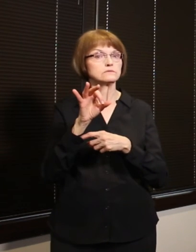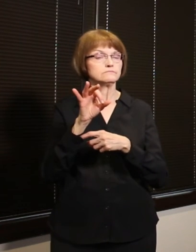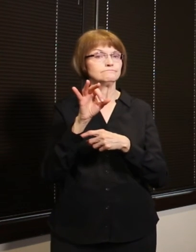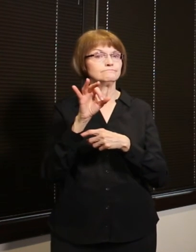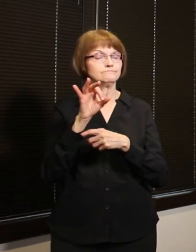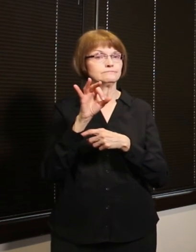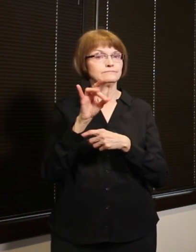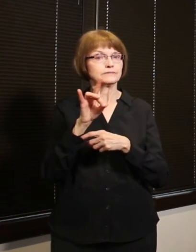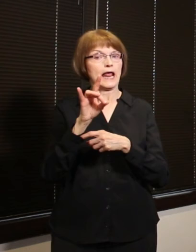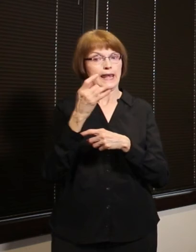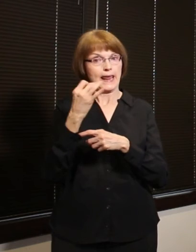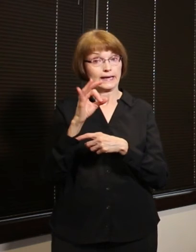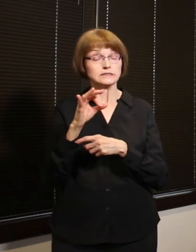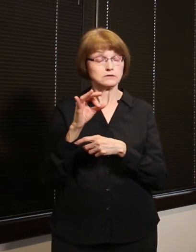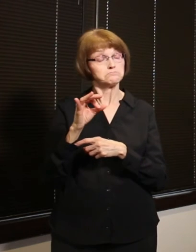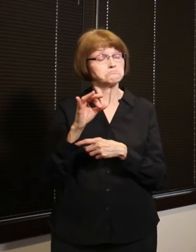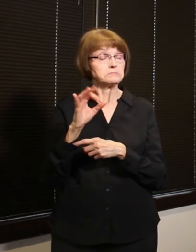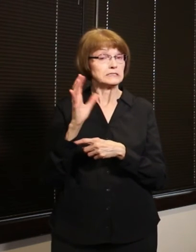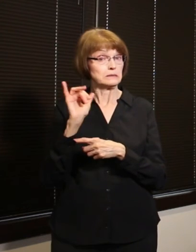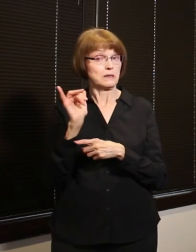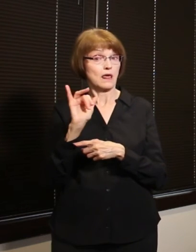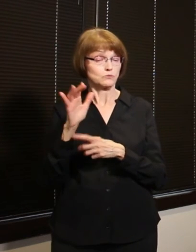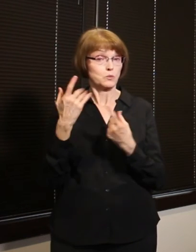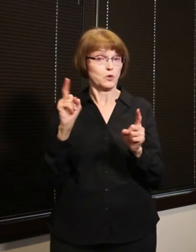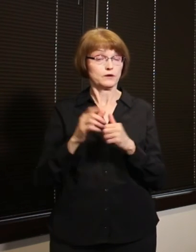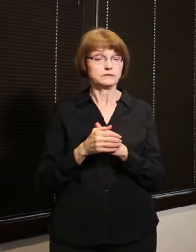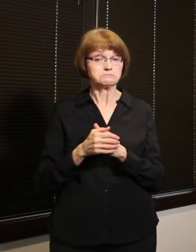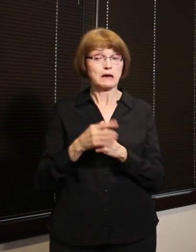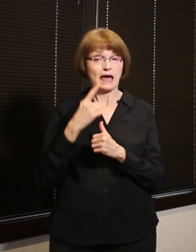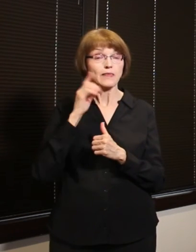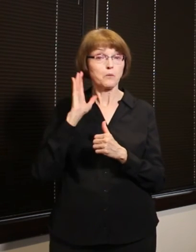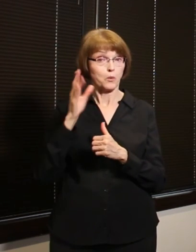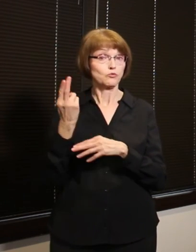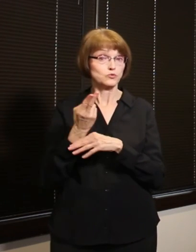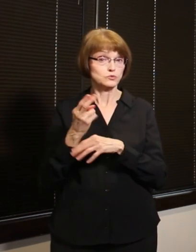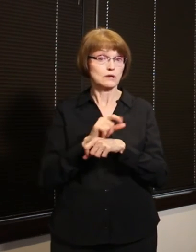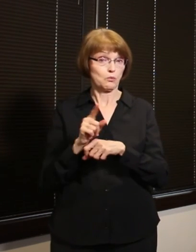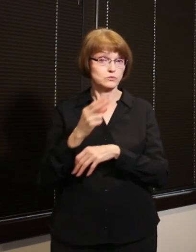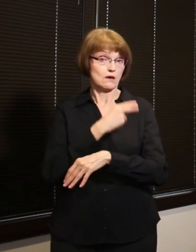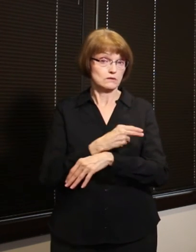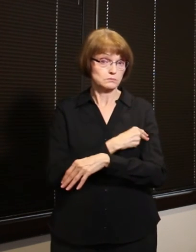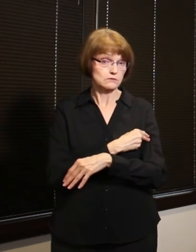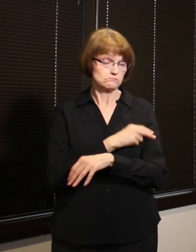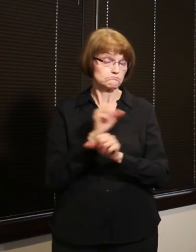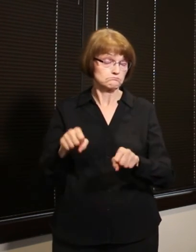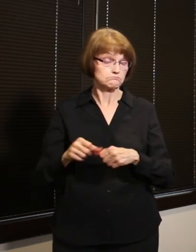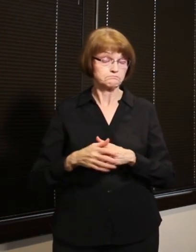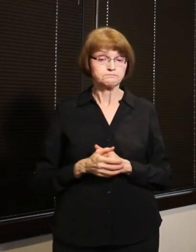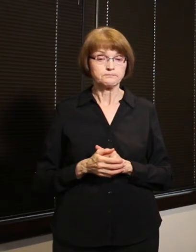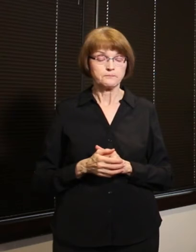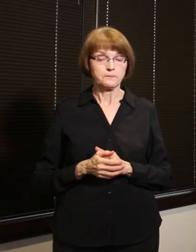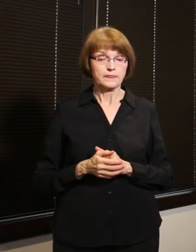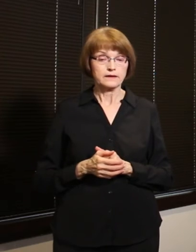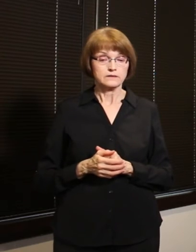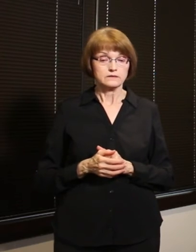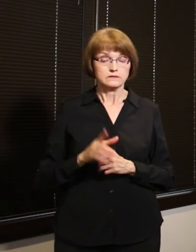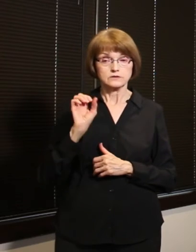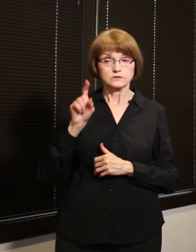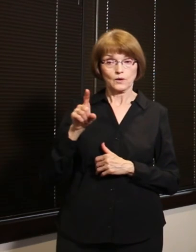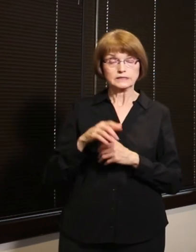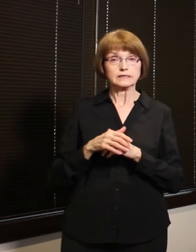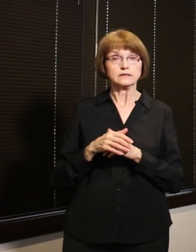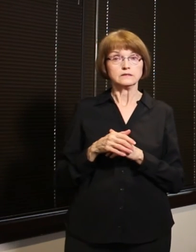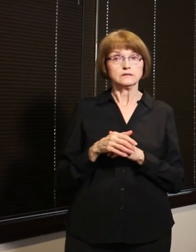there is opportunity to use it in the St. Louis hospitals. Is it safe to assume the decline in patients on